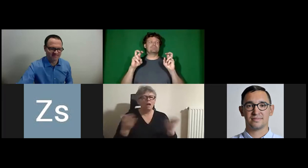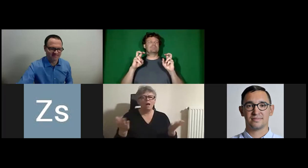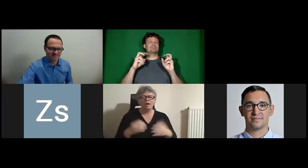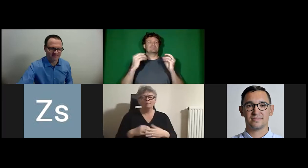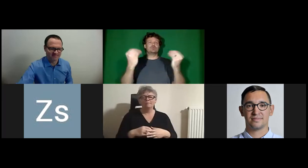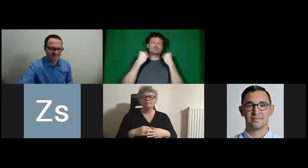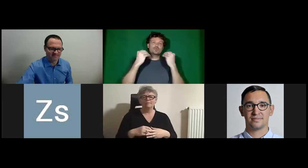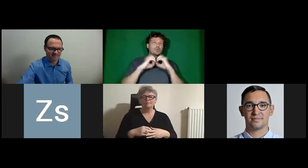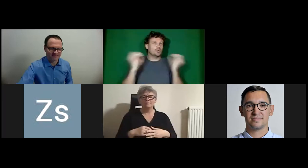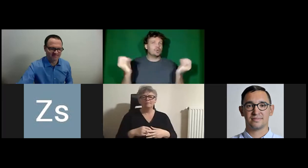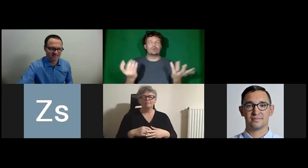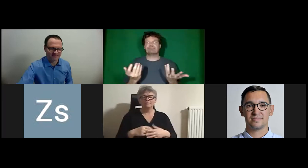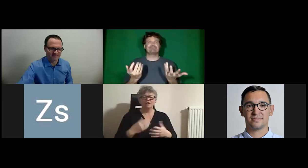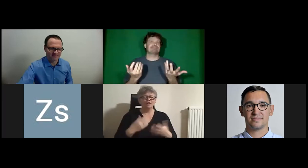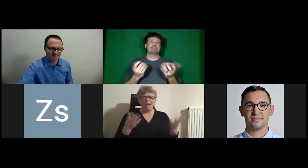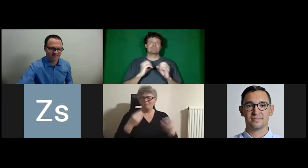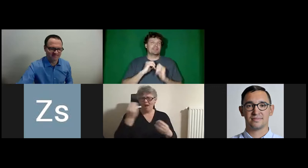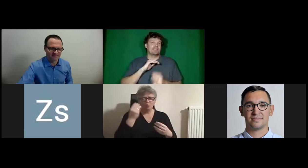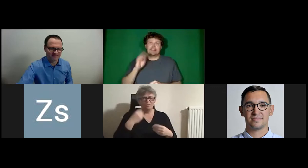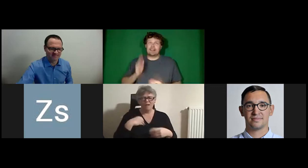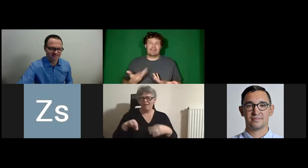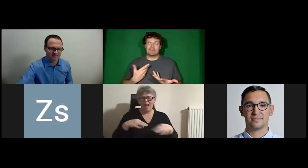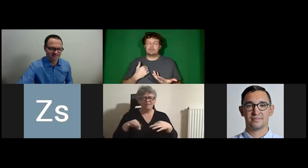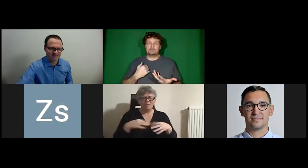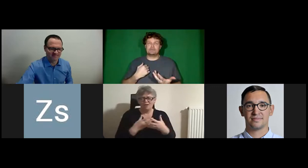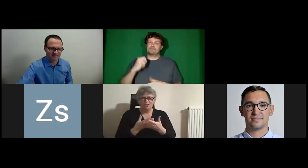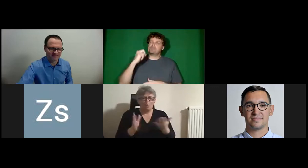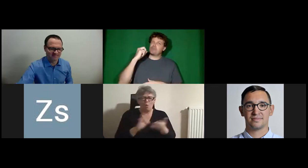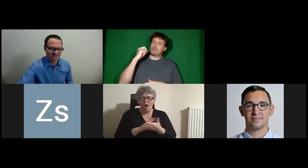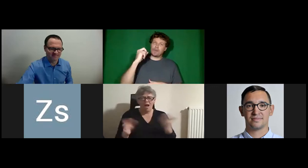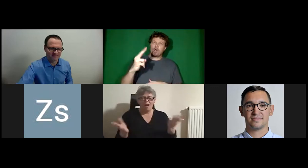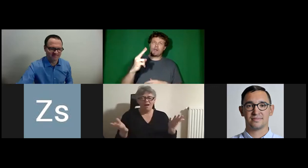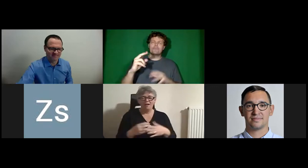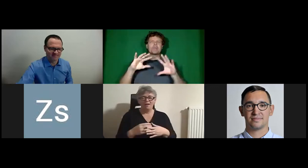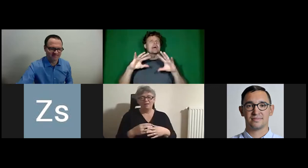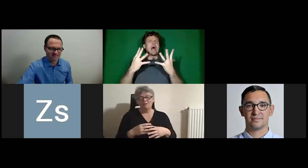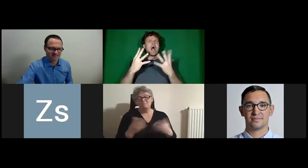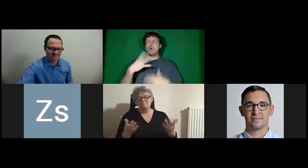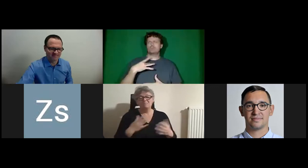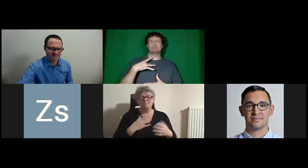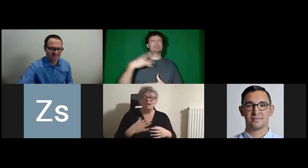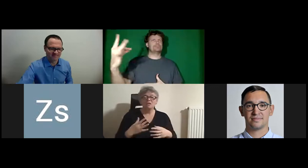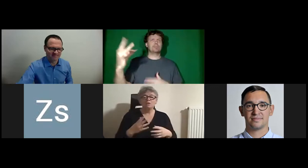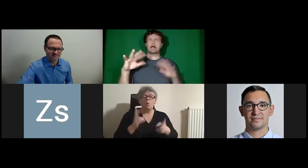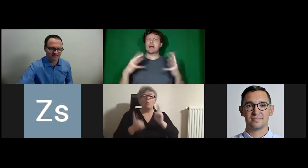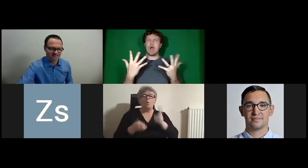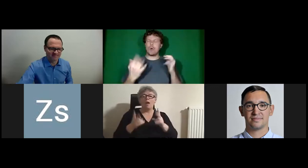I had never danced in my life. I'd never been taught how to dance.